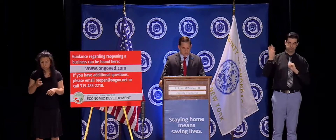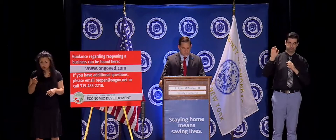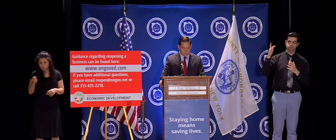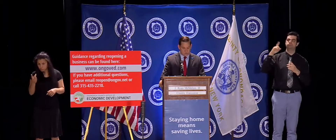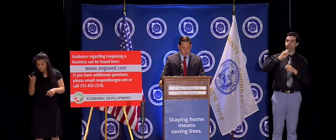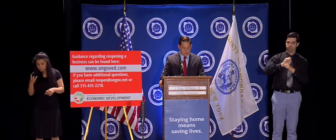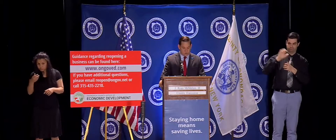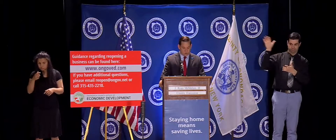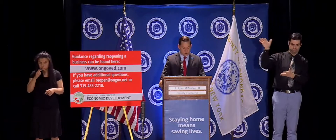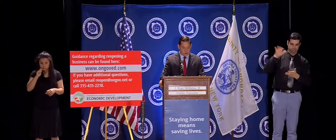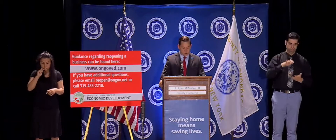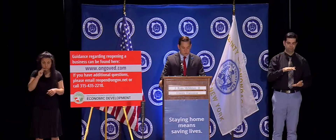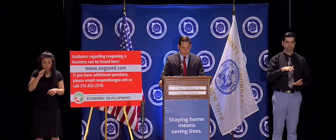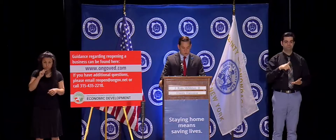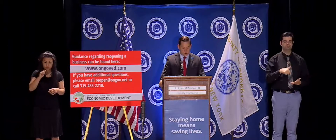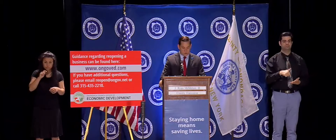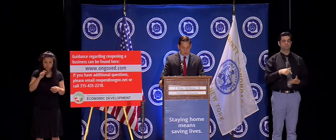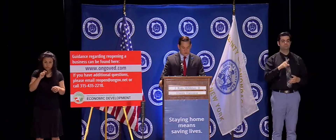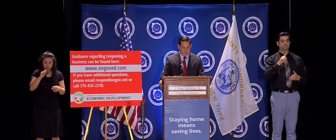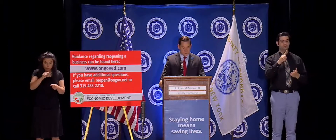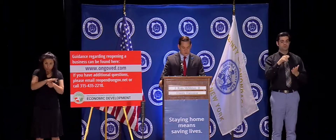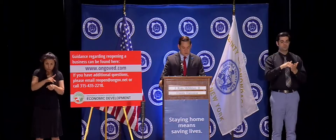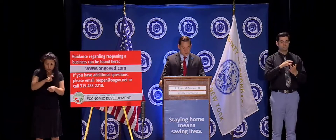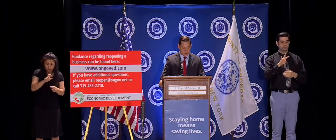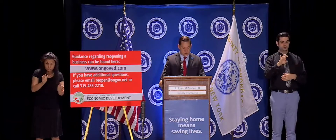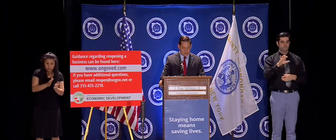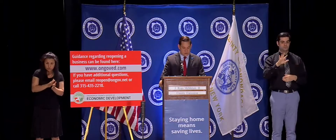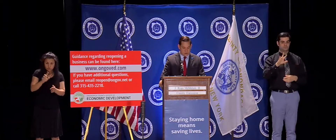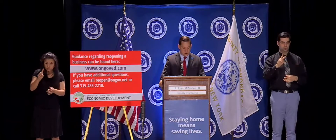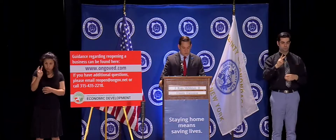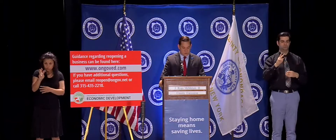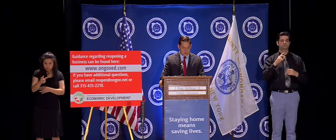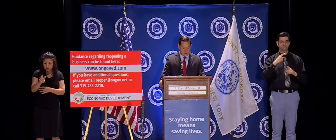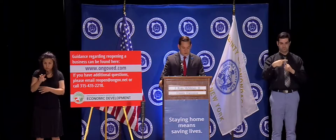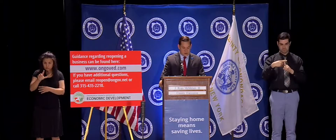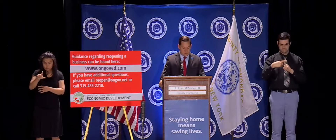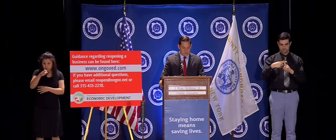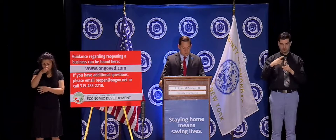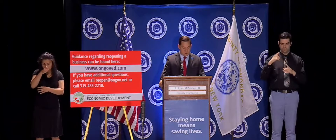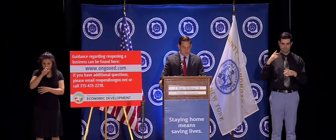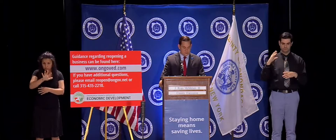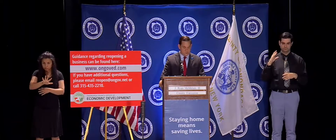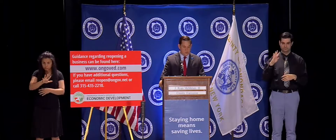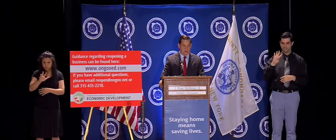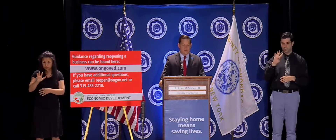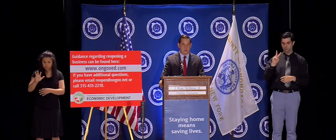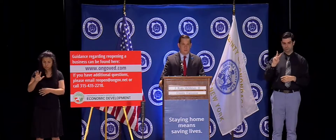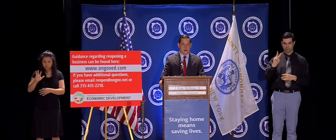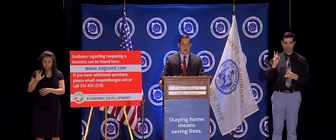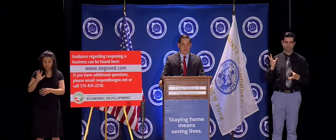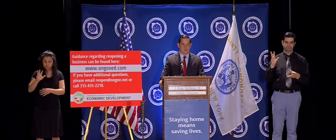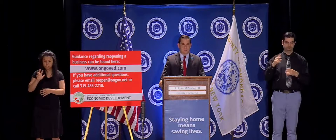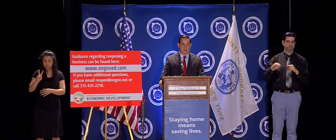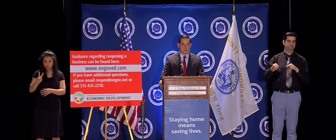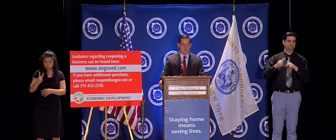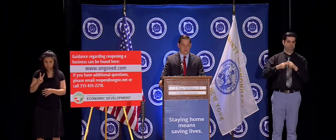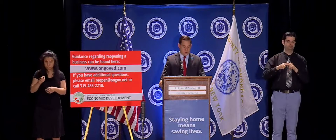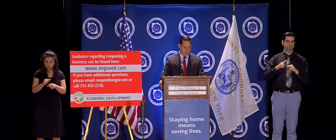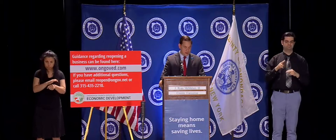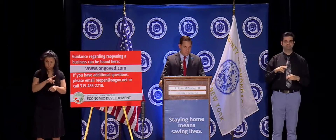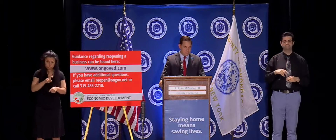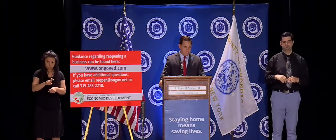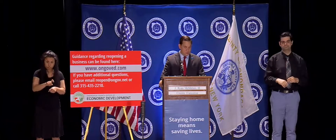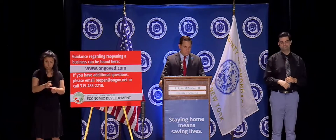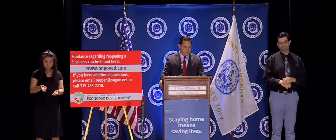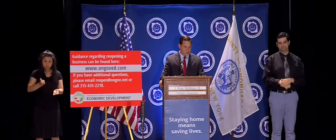cases, 42 new cases since yesterday. We'll get into that, but if you want to know the math, I'll give it to you